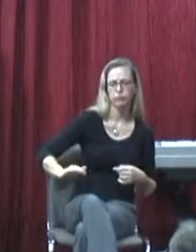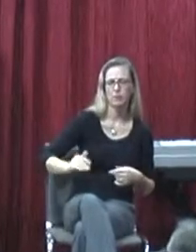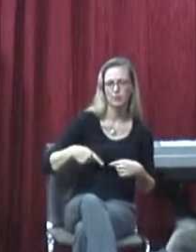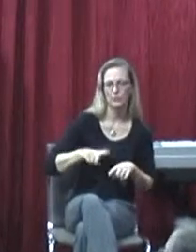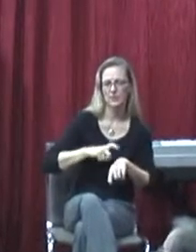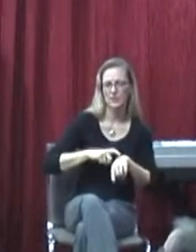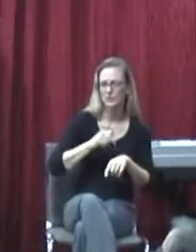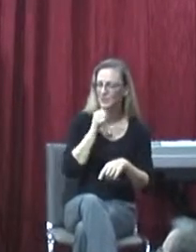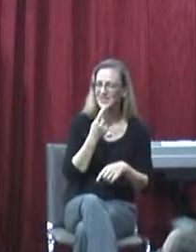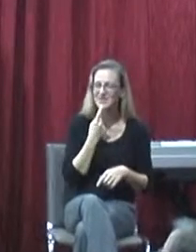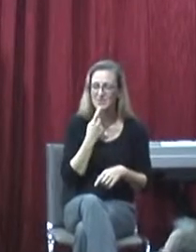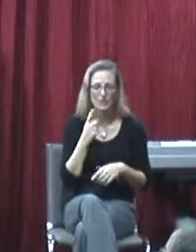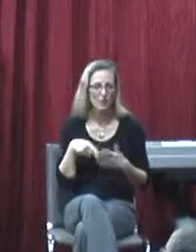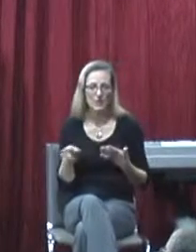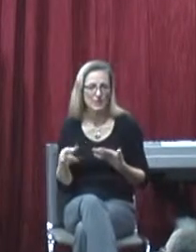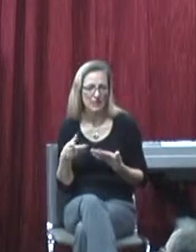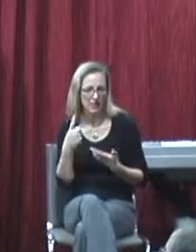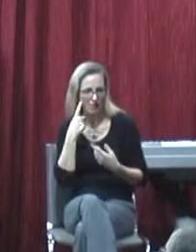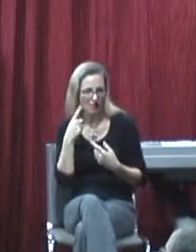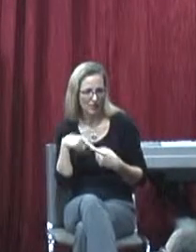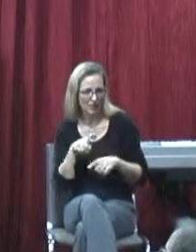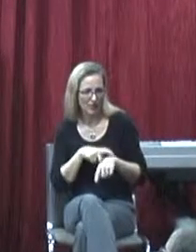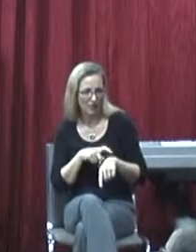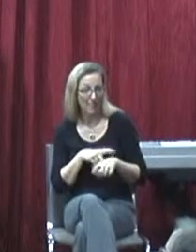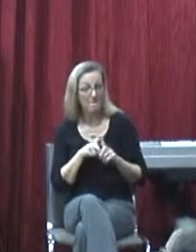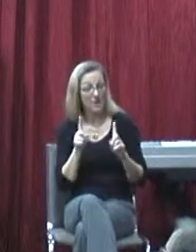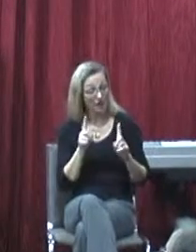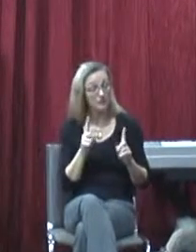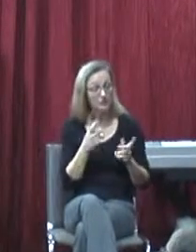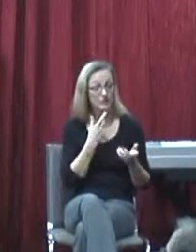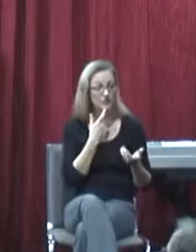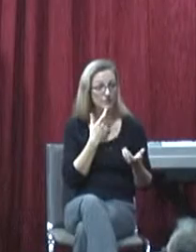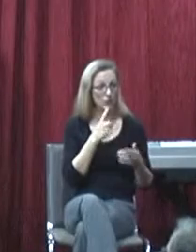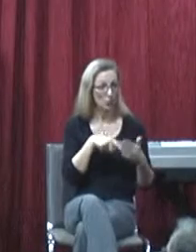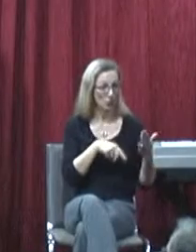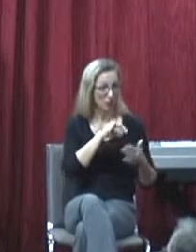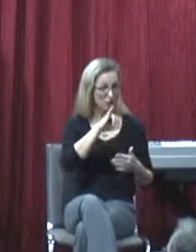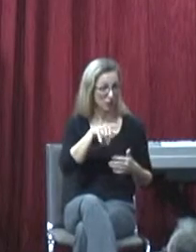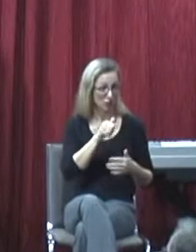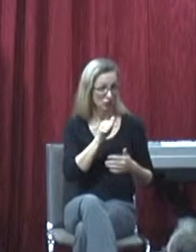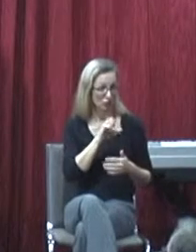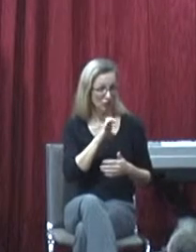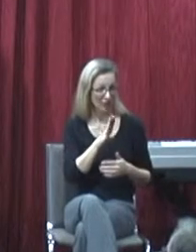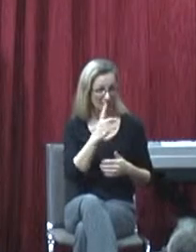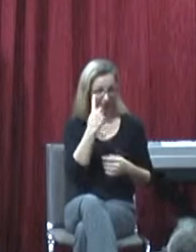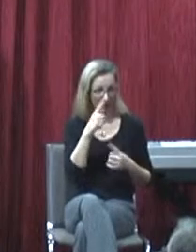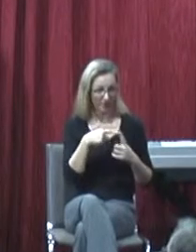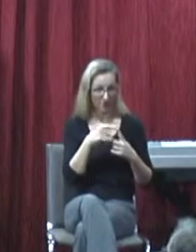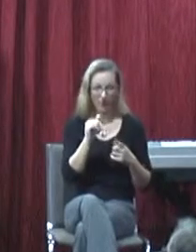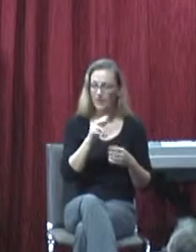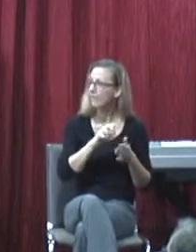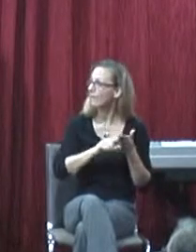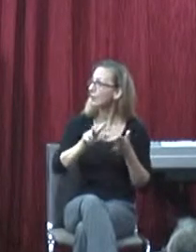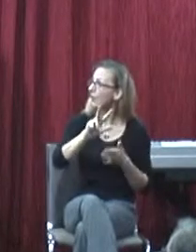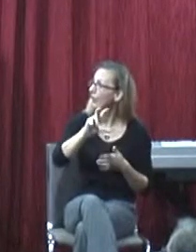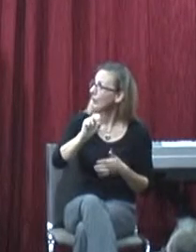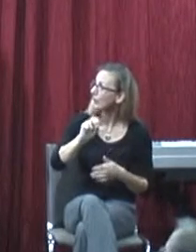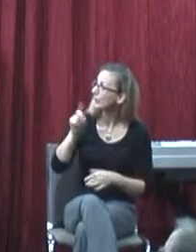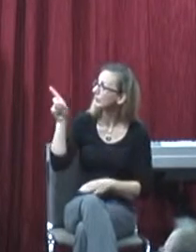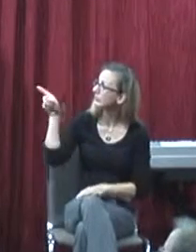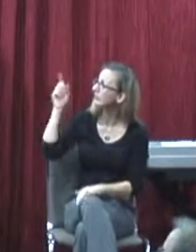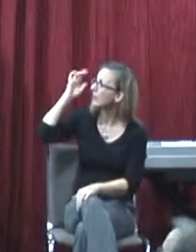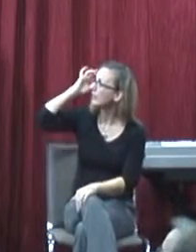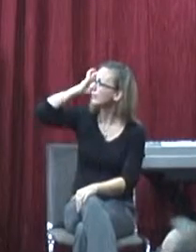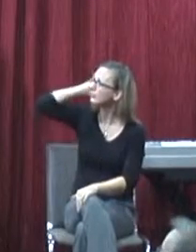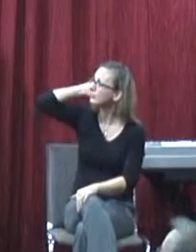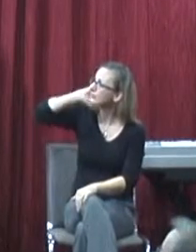what Joseph thought about it. But it does mention what Jacob thought about it. Verse 30, Jacob said to Simeon